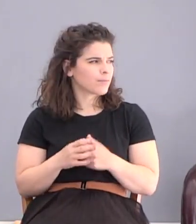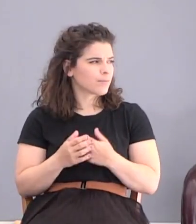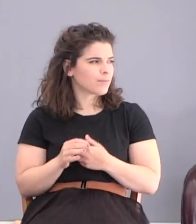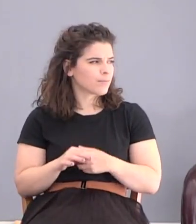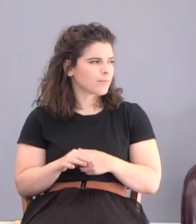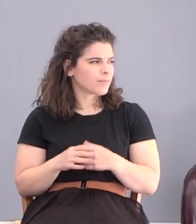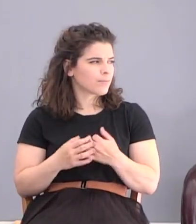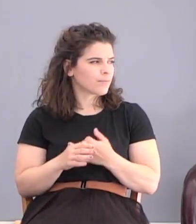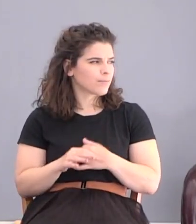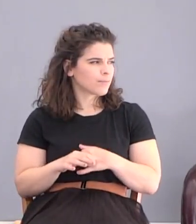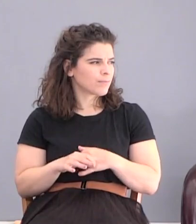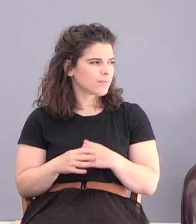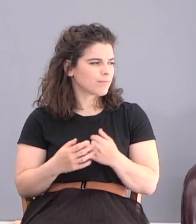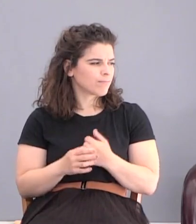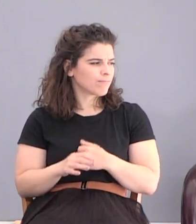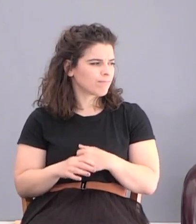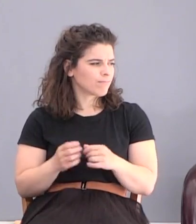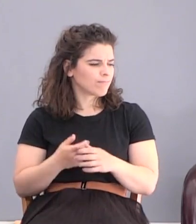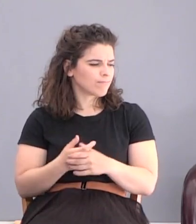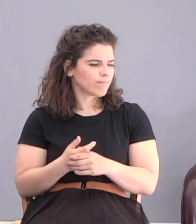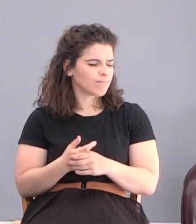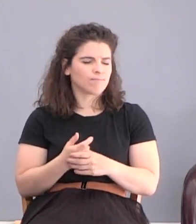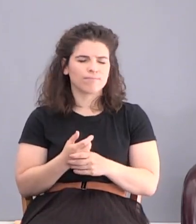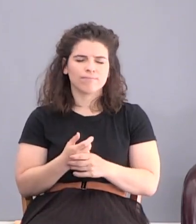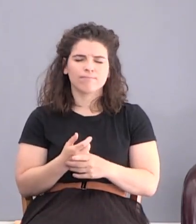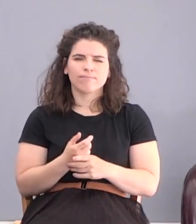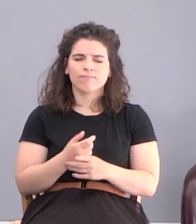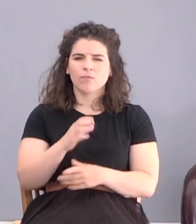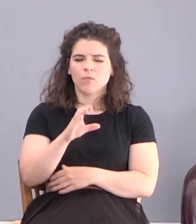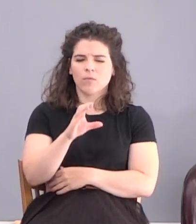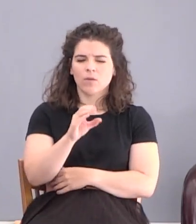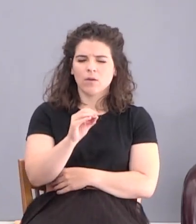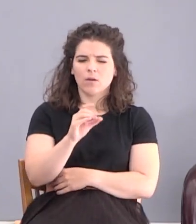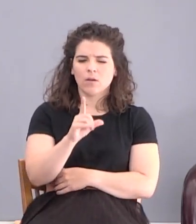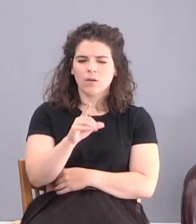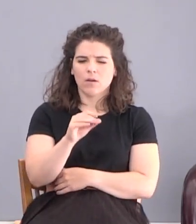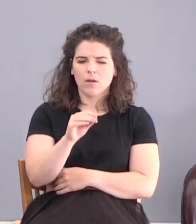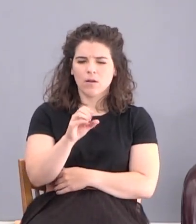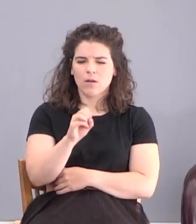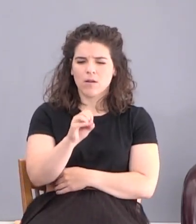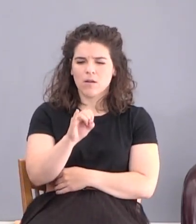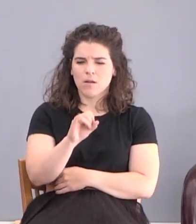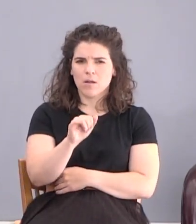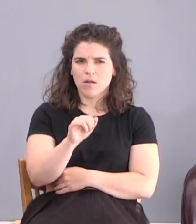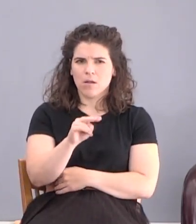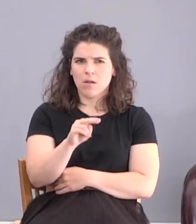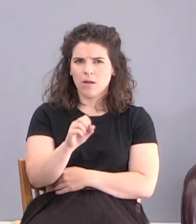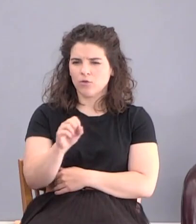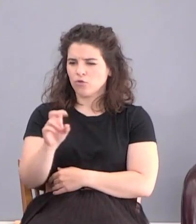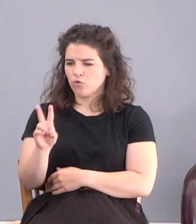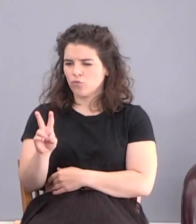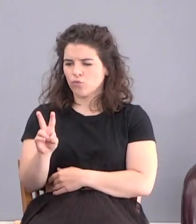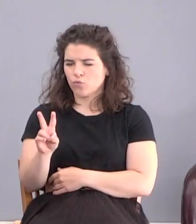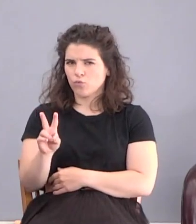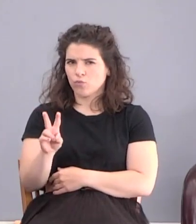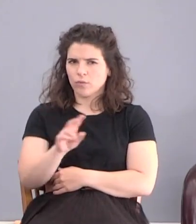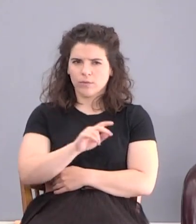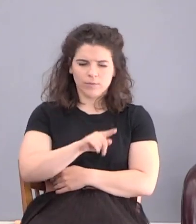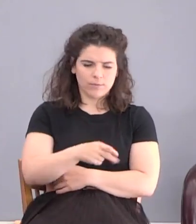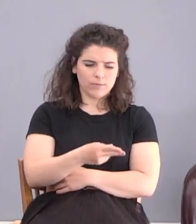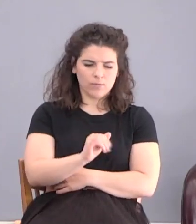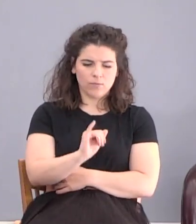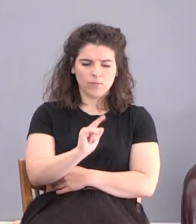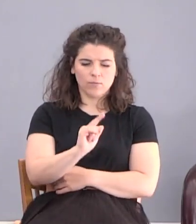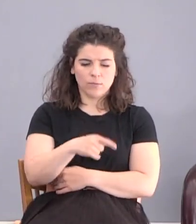So if you look at Colossians 2 now, so when it talks in Philippians 3 about the righteousness without the law, that we have that